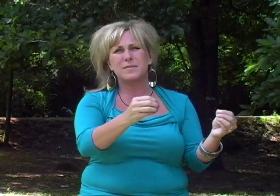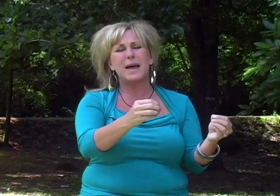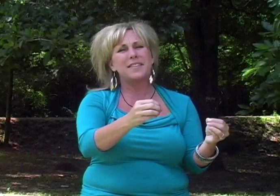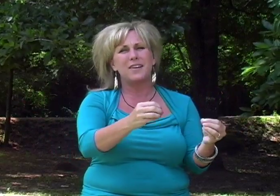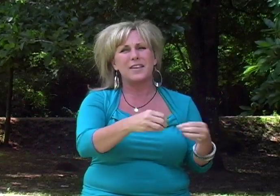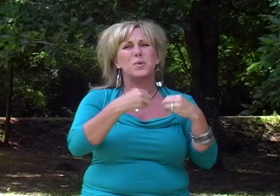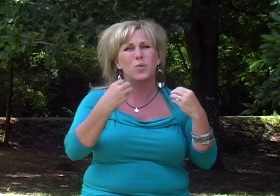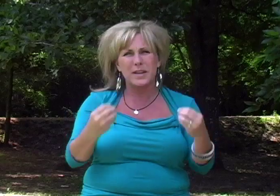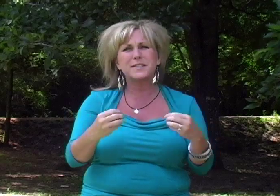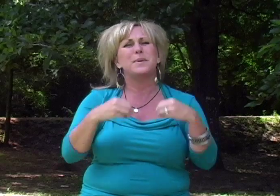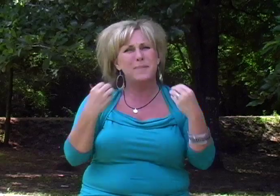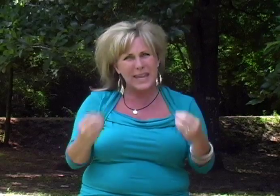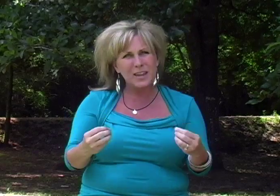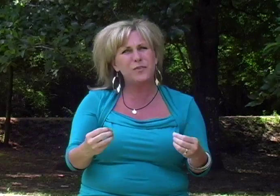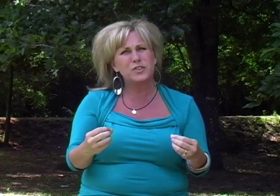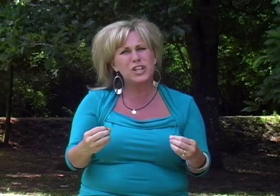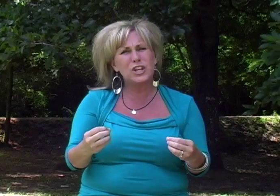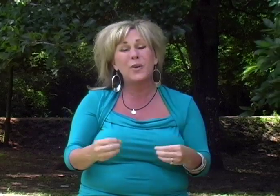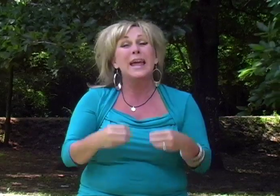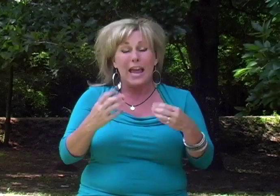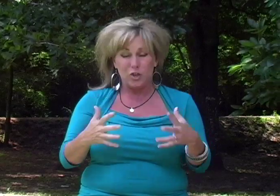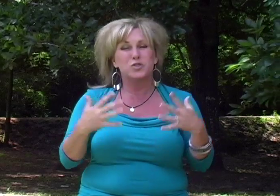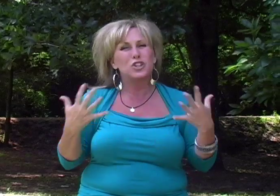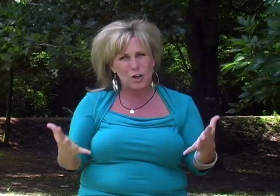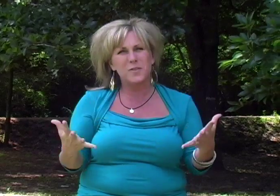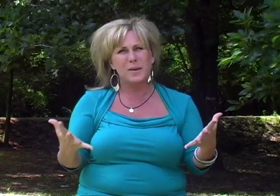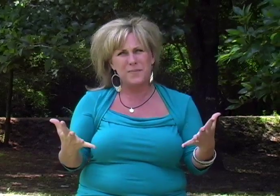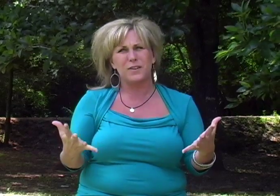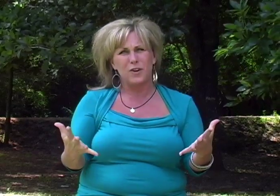math class. We want it to be meaningful to you and you to learn something from it.